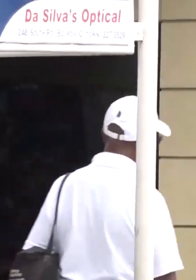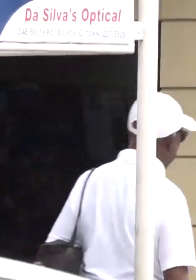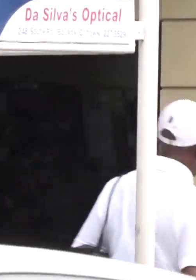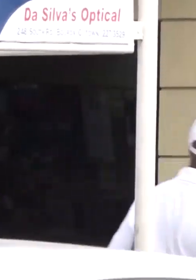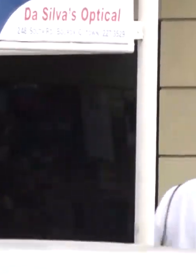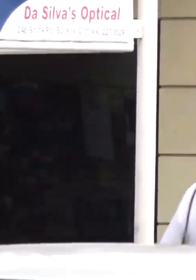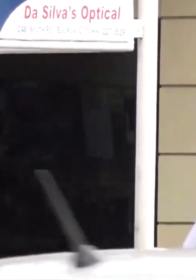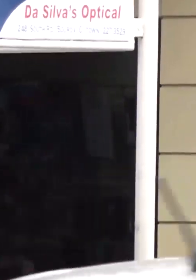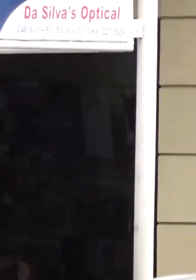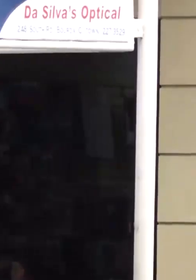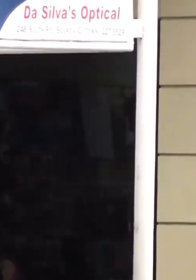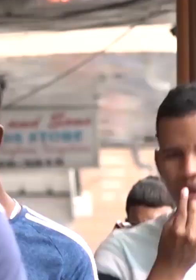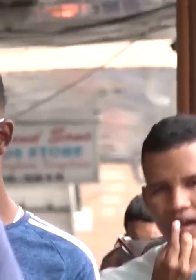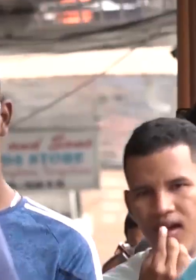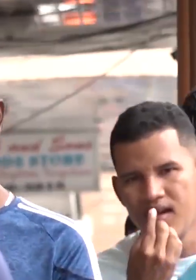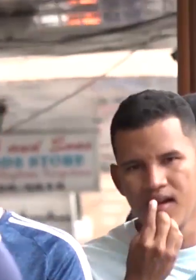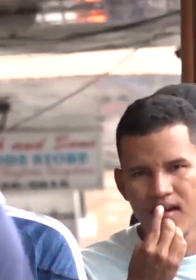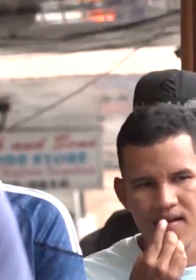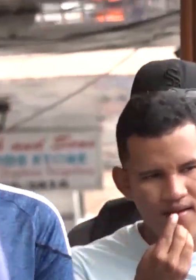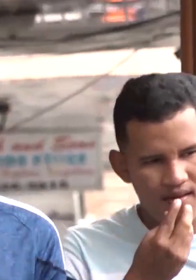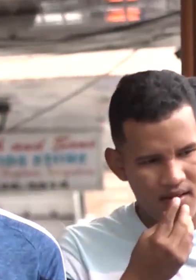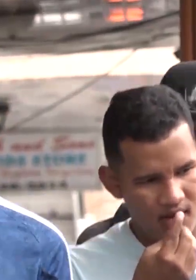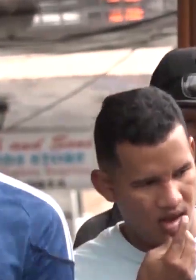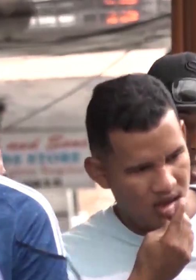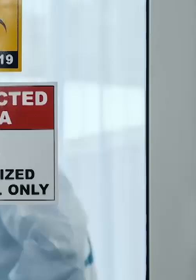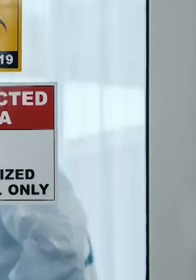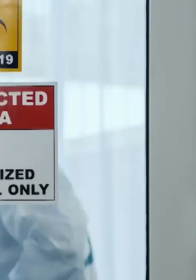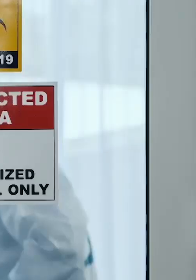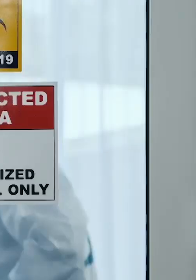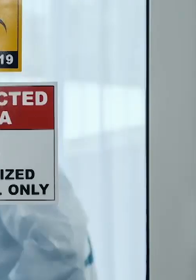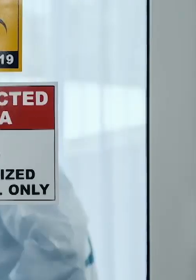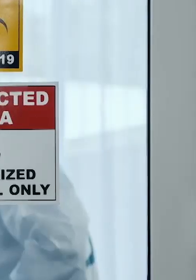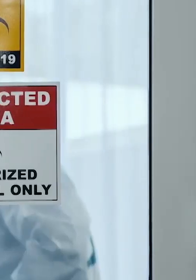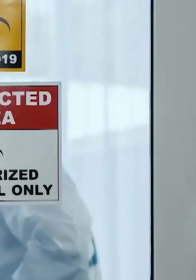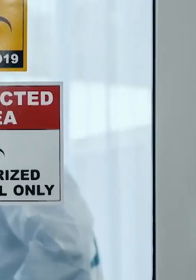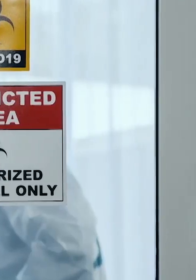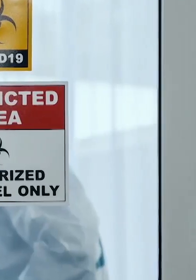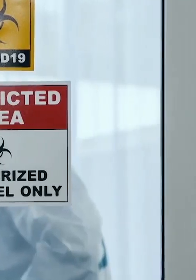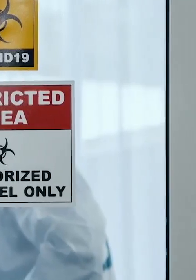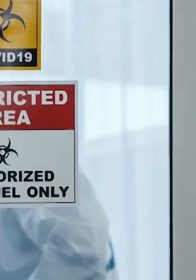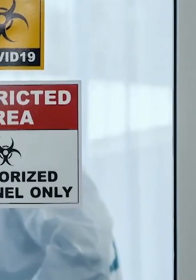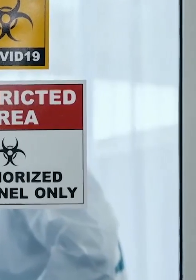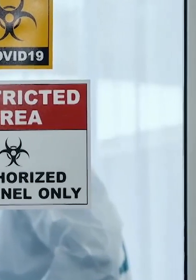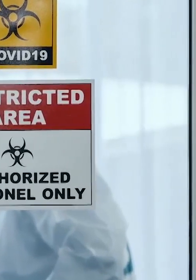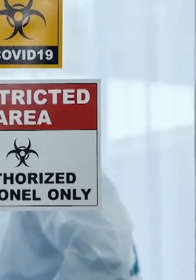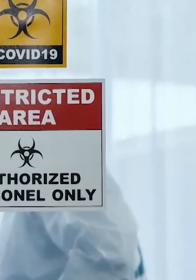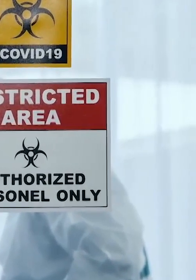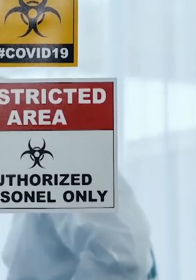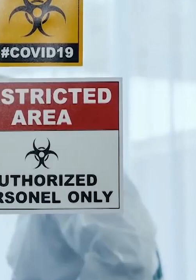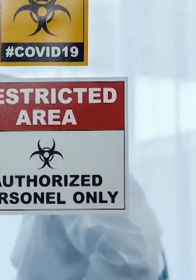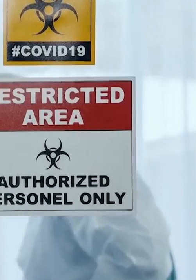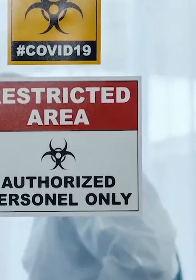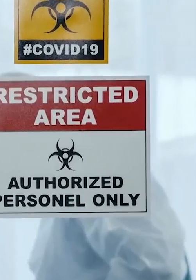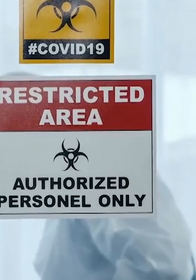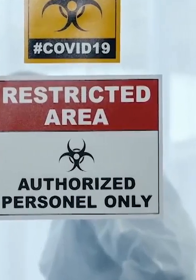gear over their mouth and nose if you must go out. Globally, there has been